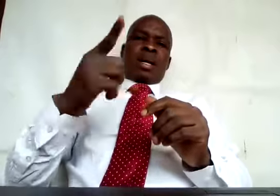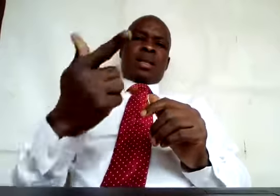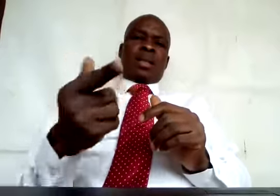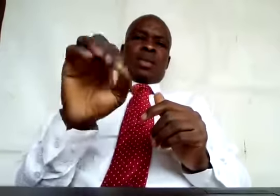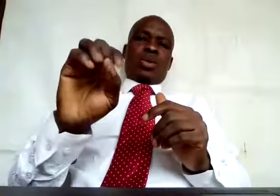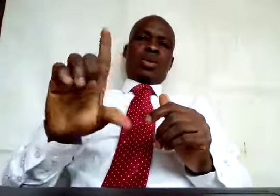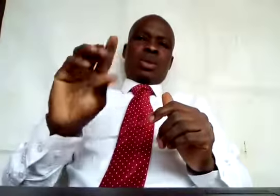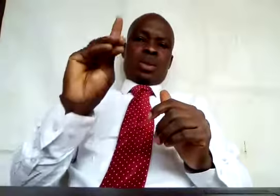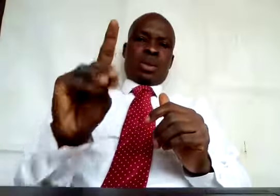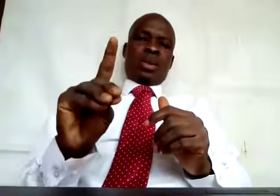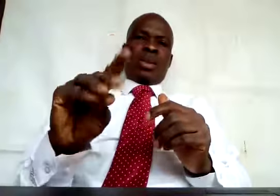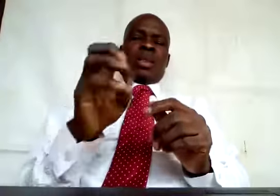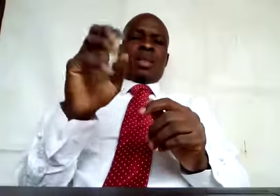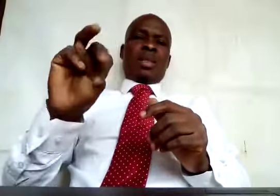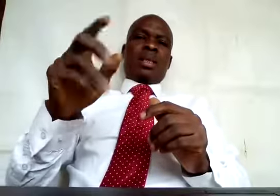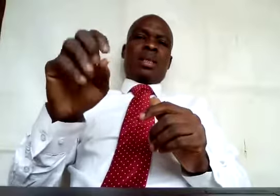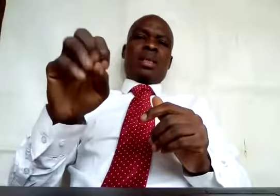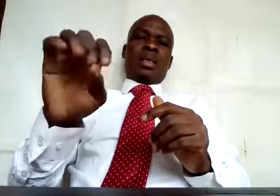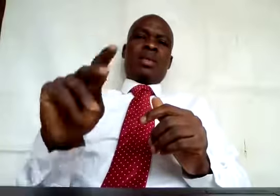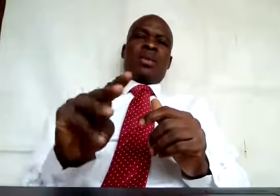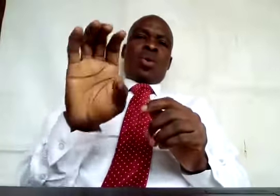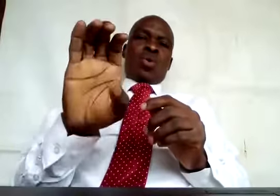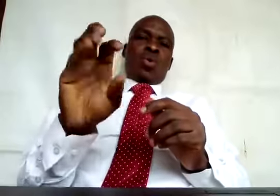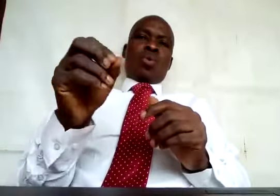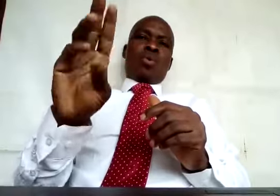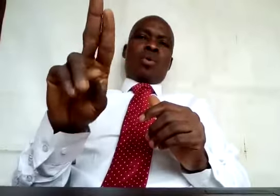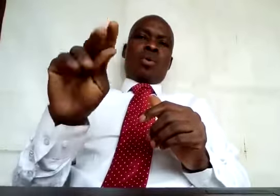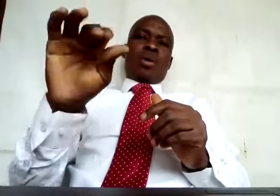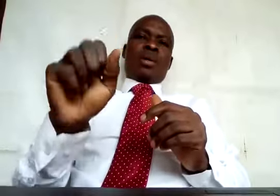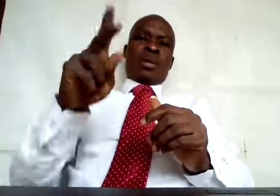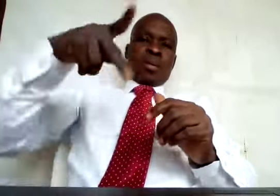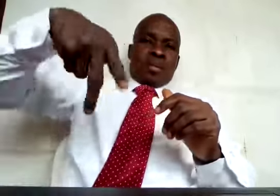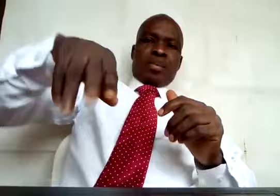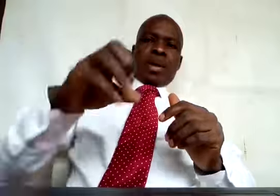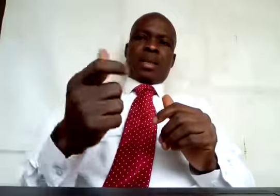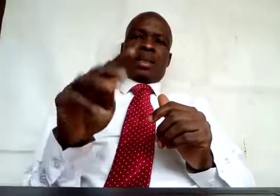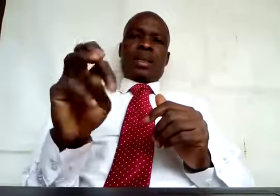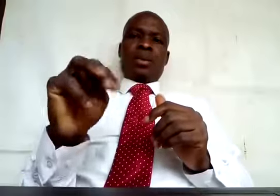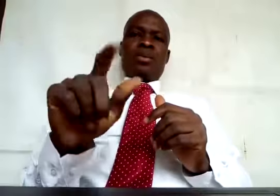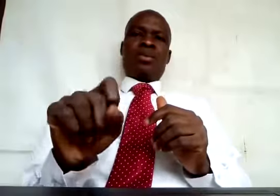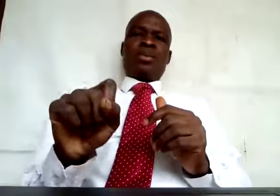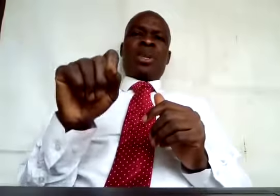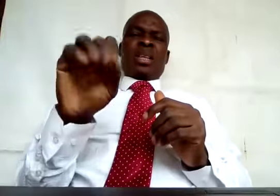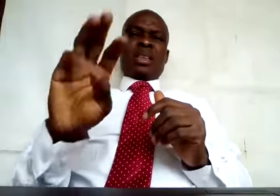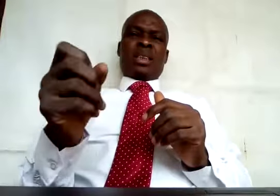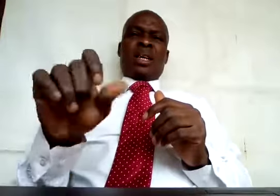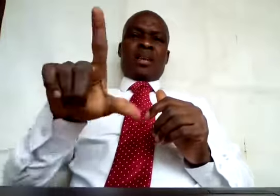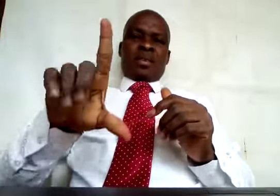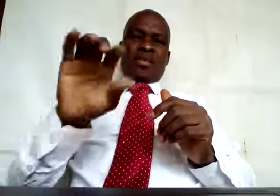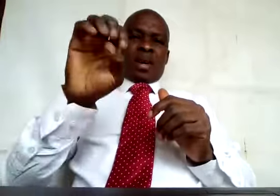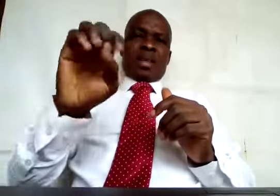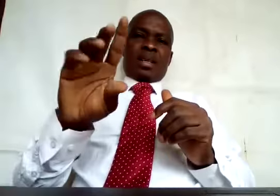lead, nickel, cobalt, platinum, magnesium, silver, zinc,